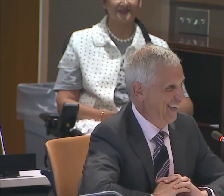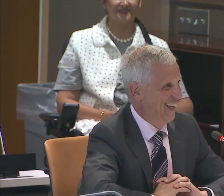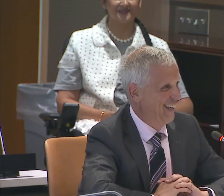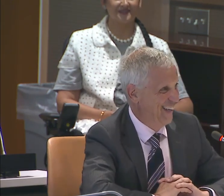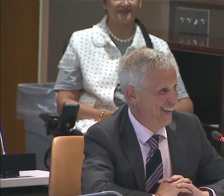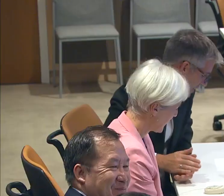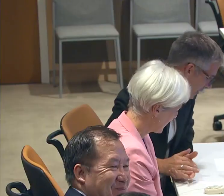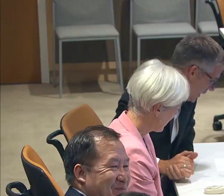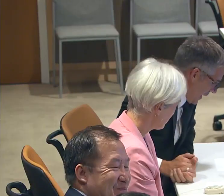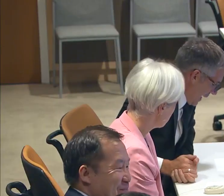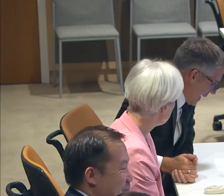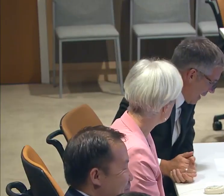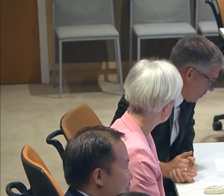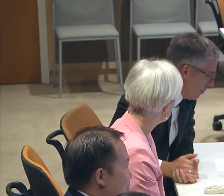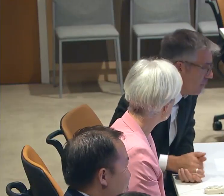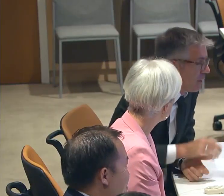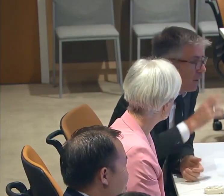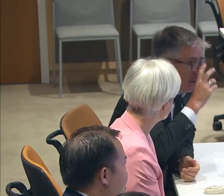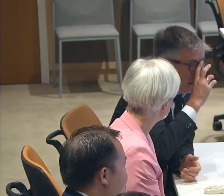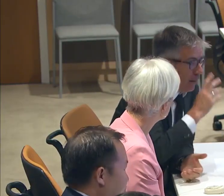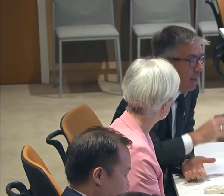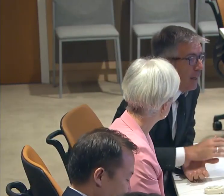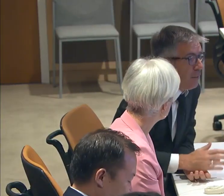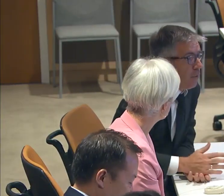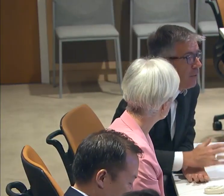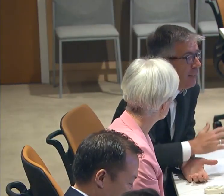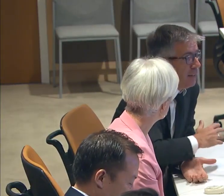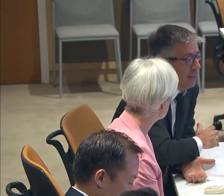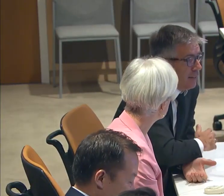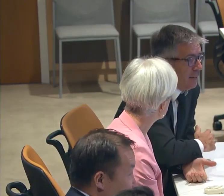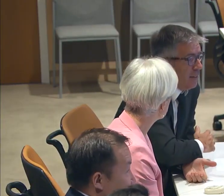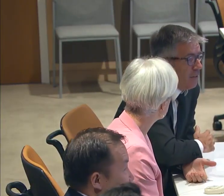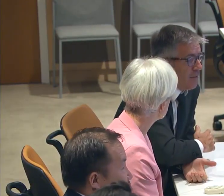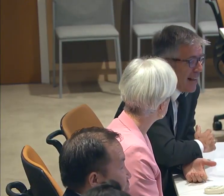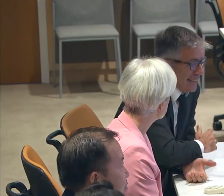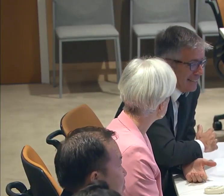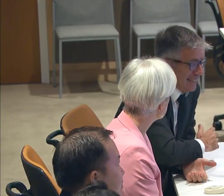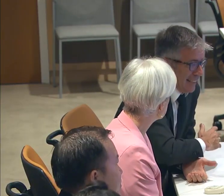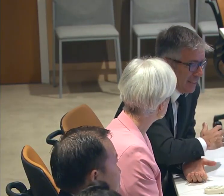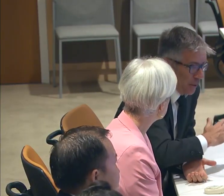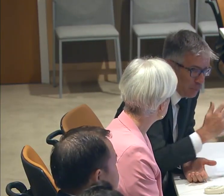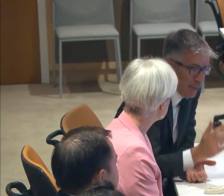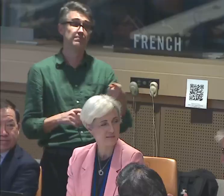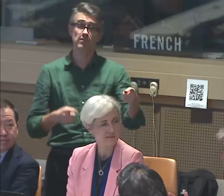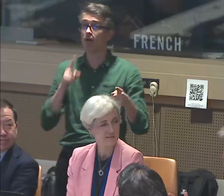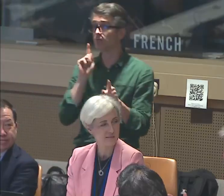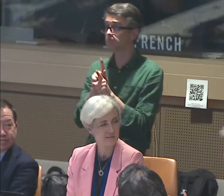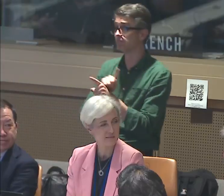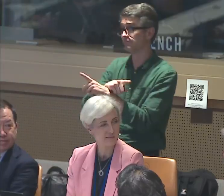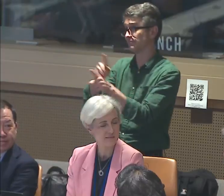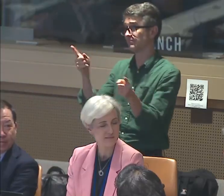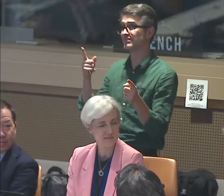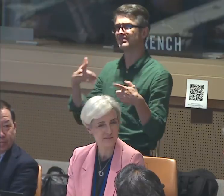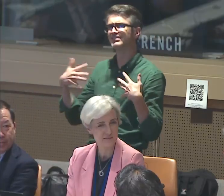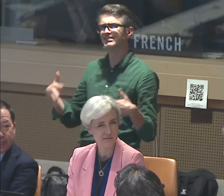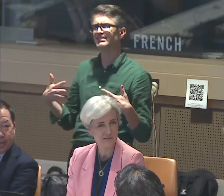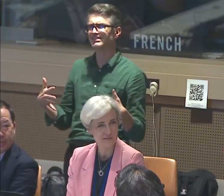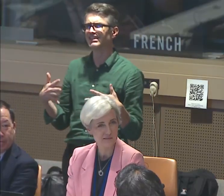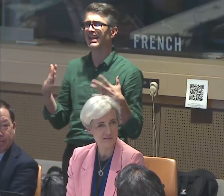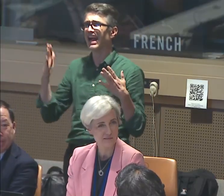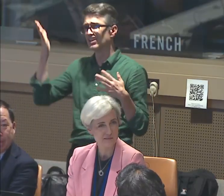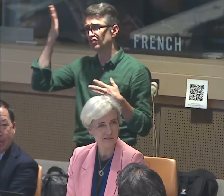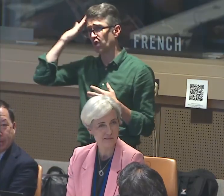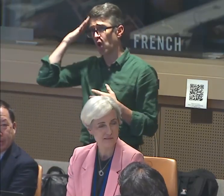and strict on time. As you've seen, this is a vast and complex set of